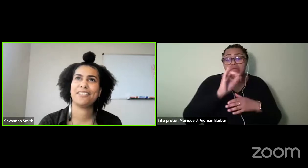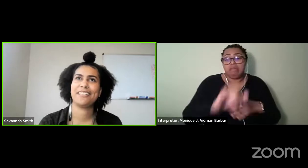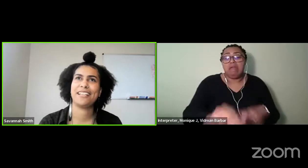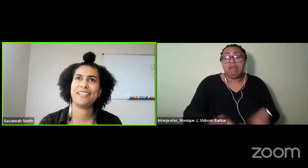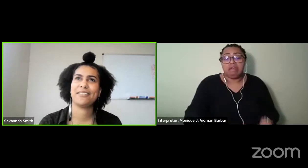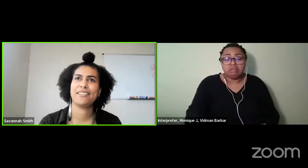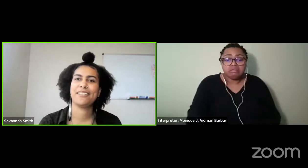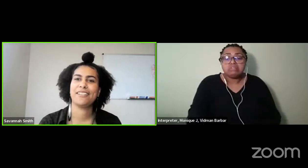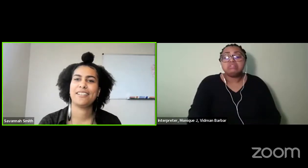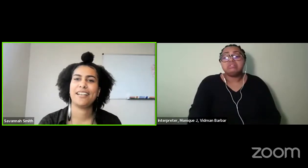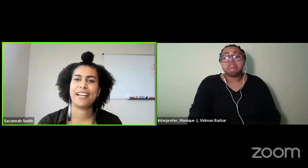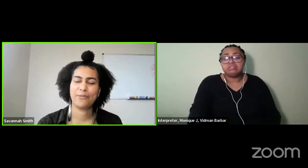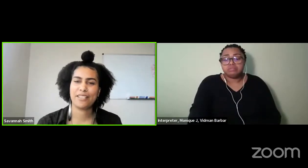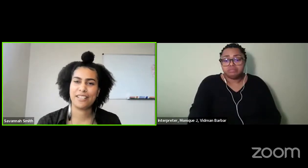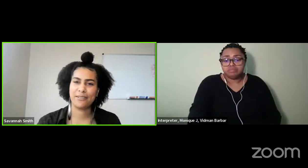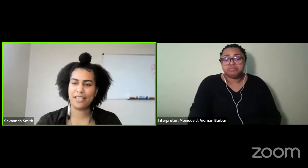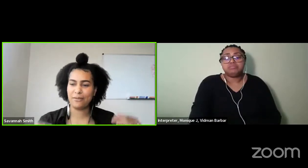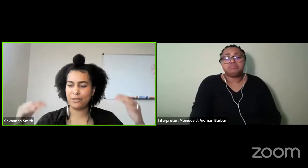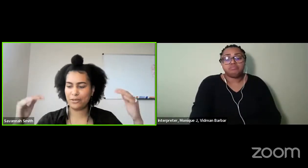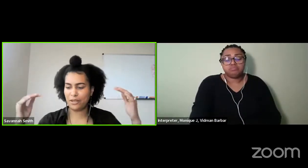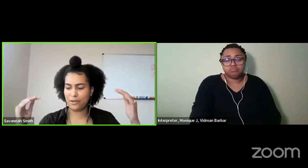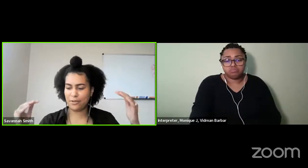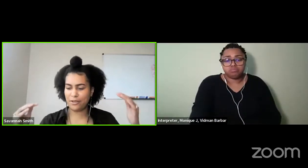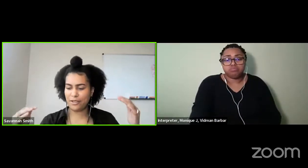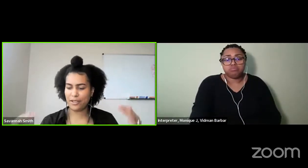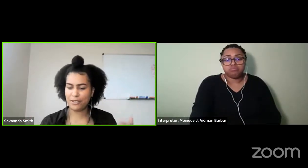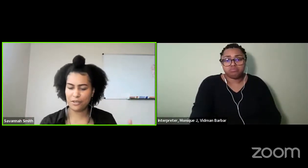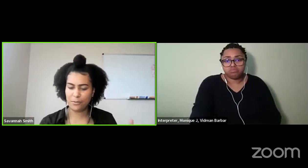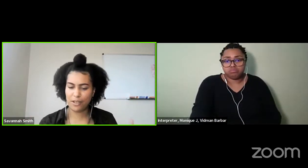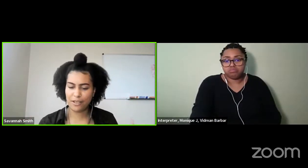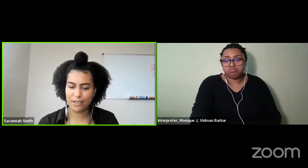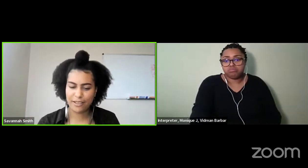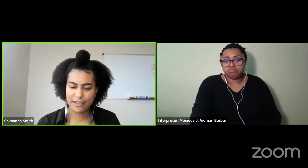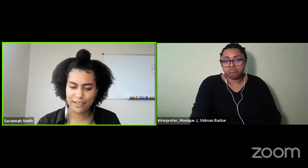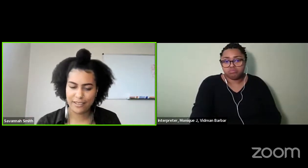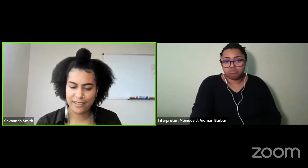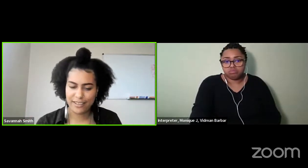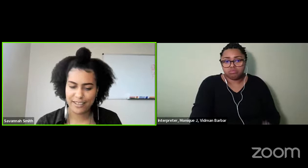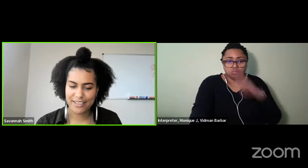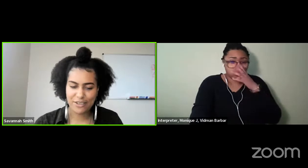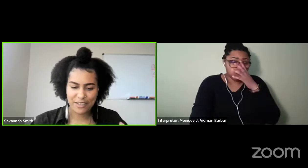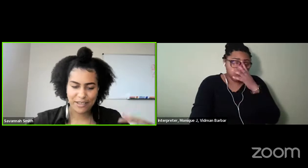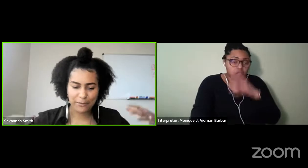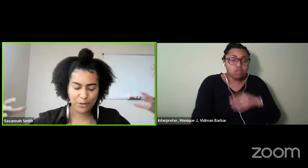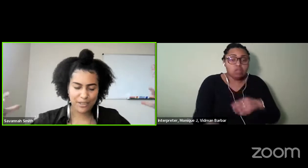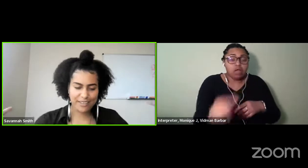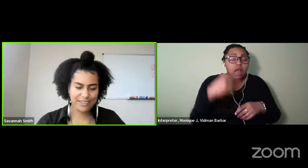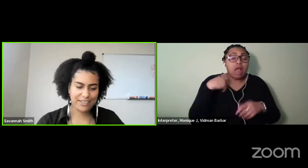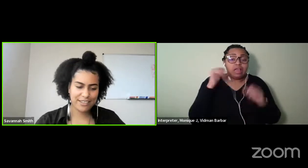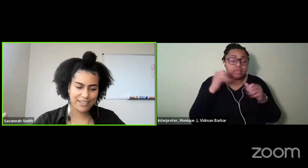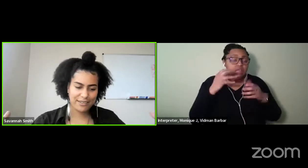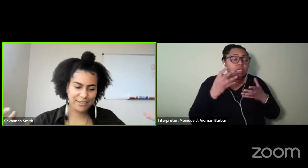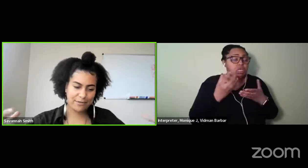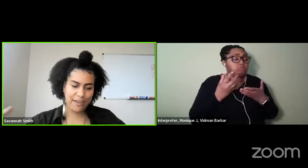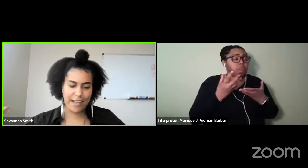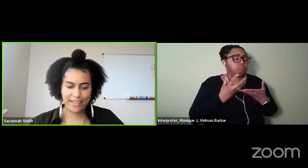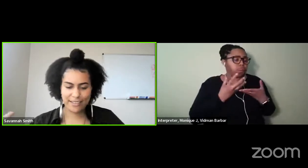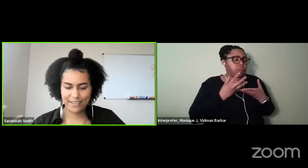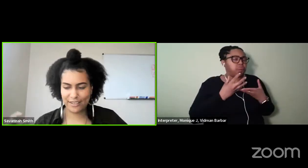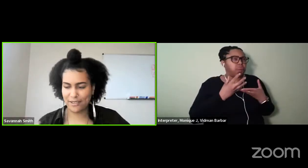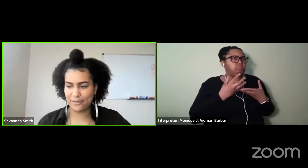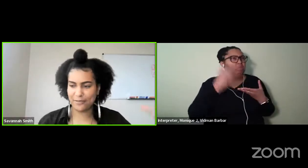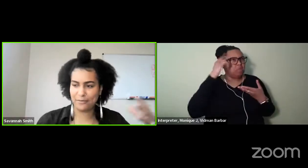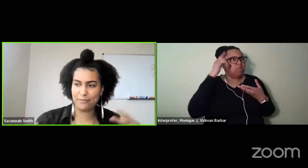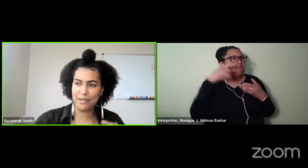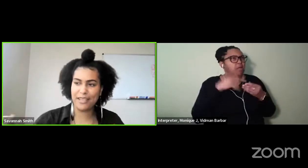It's definitely like, yeah, I can resonate with that. When you go under the water, it's interesting. Like you're in such this